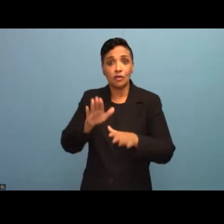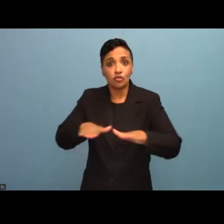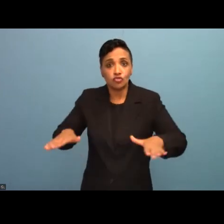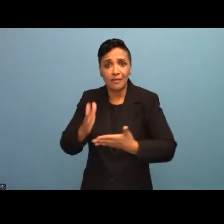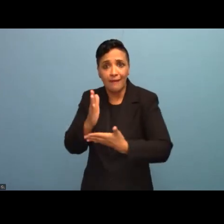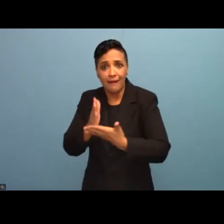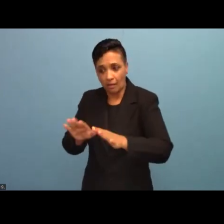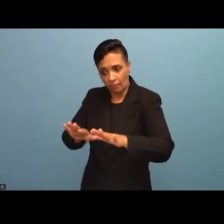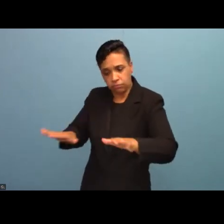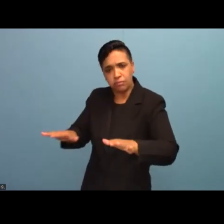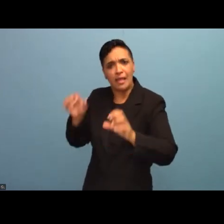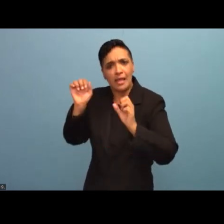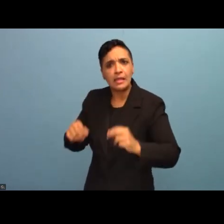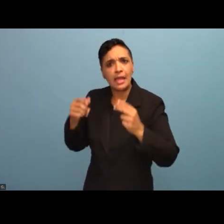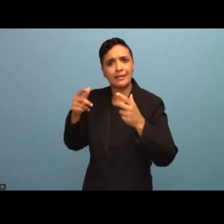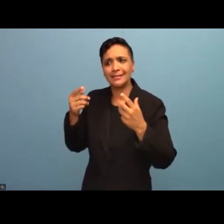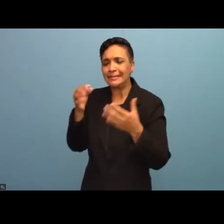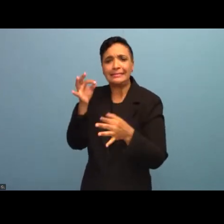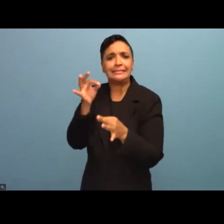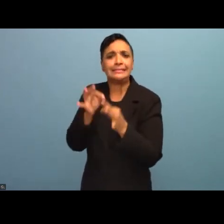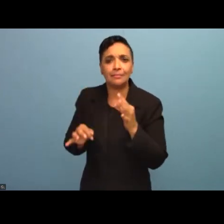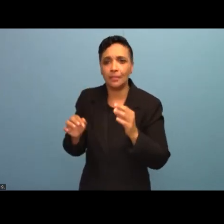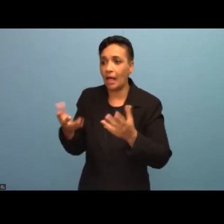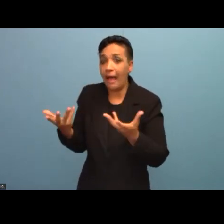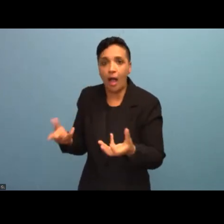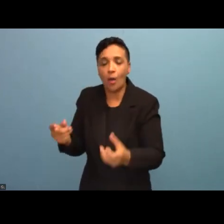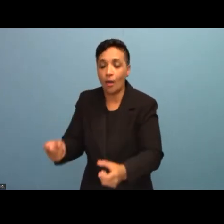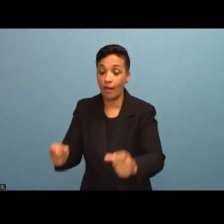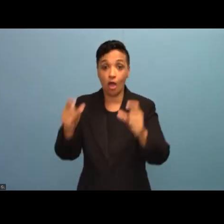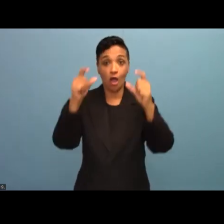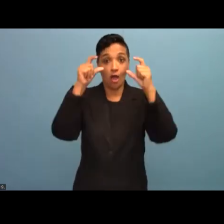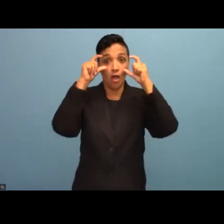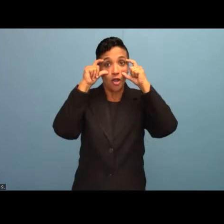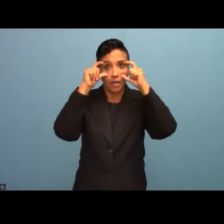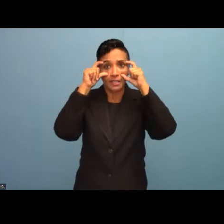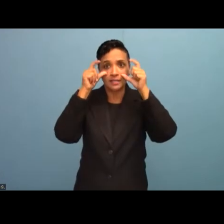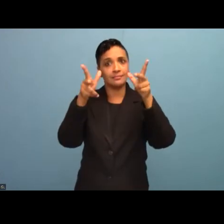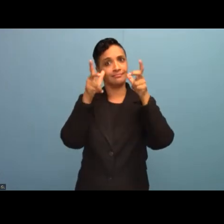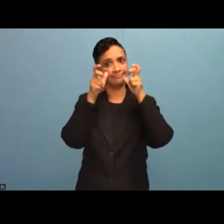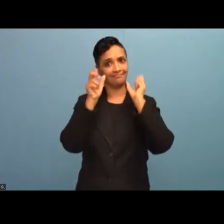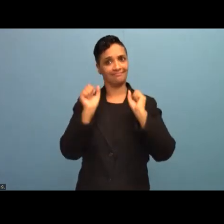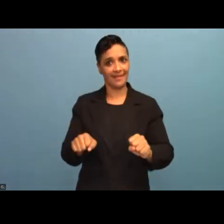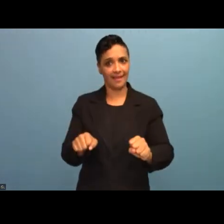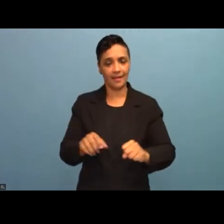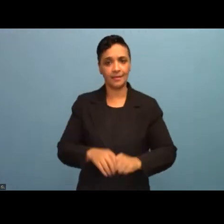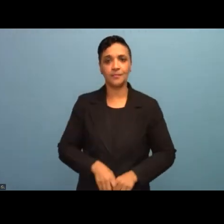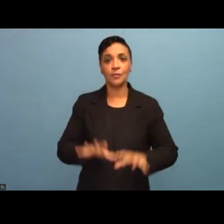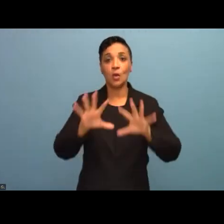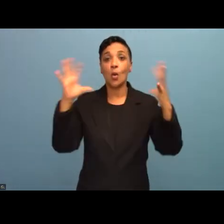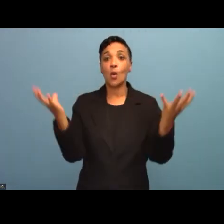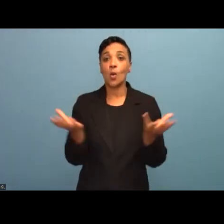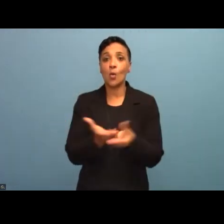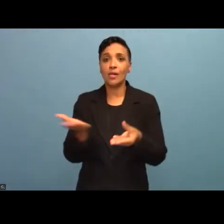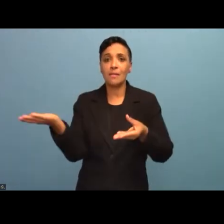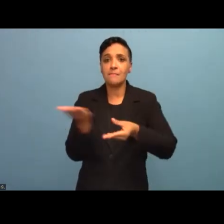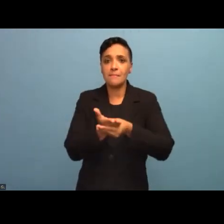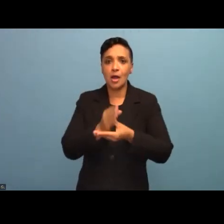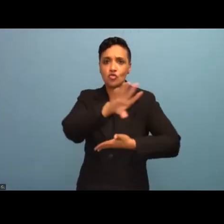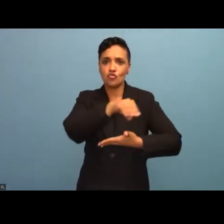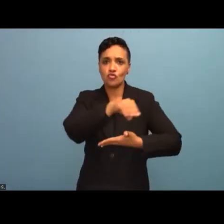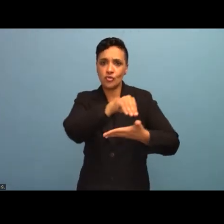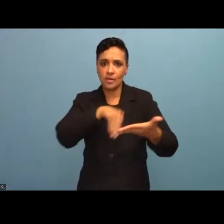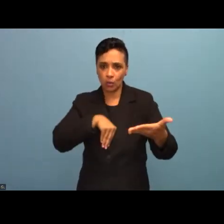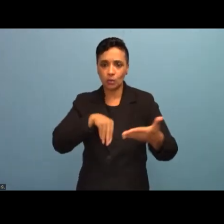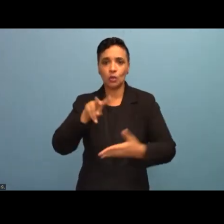with something as simple as a pair of glasses. The World Bank Report 2019 recommends